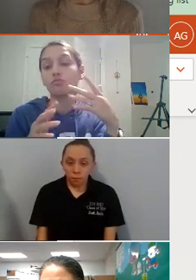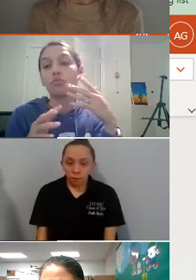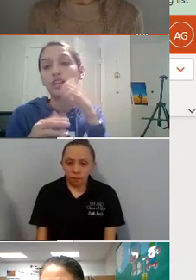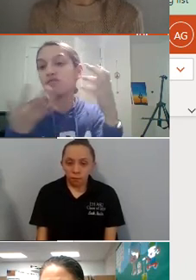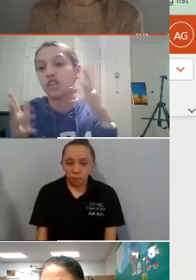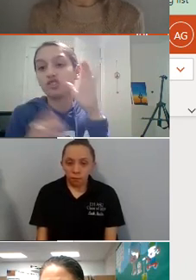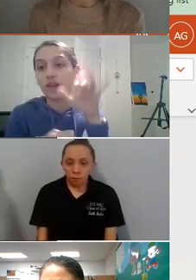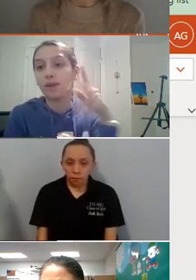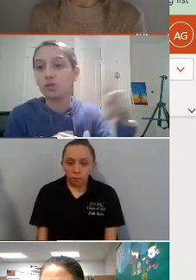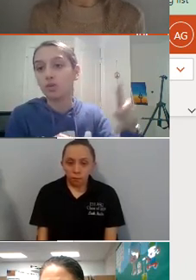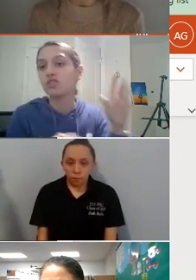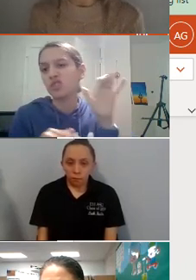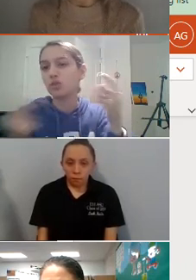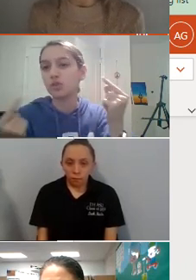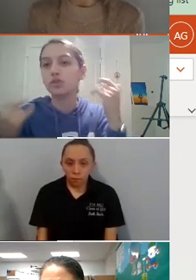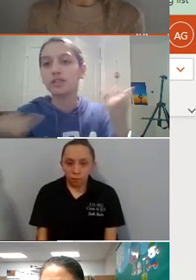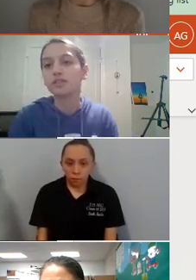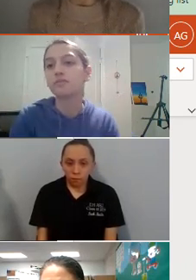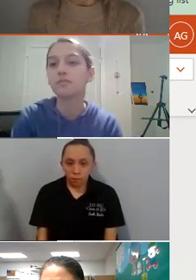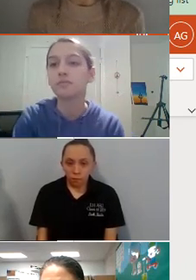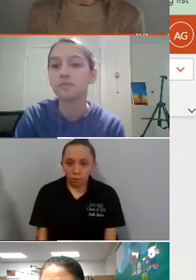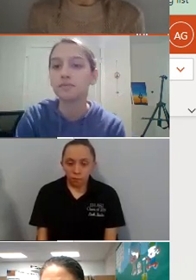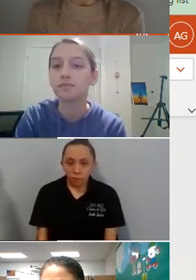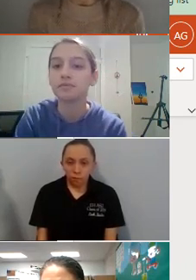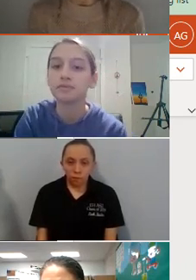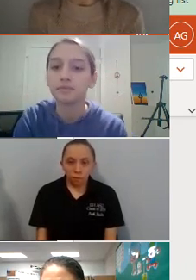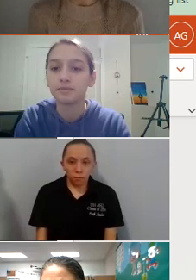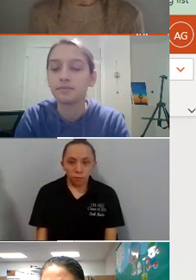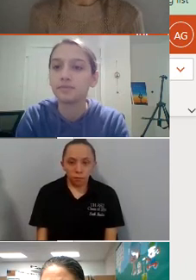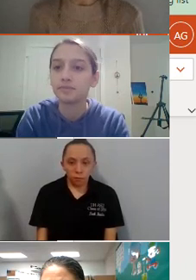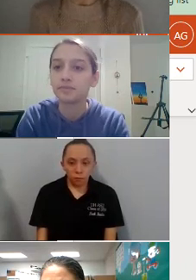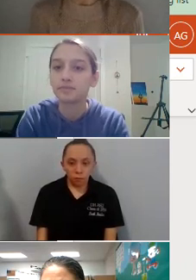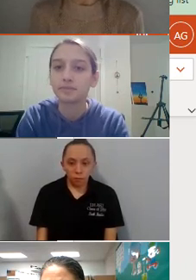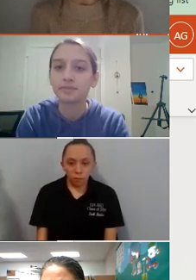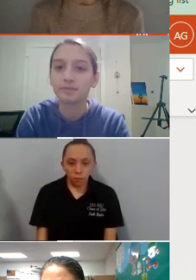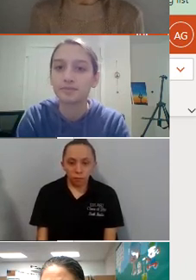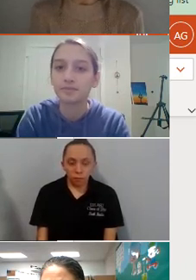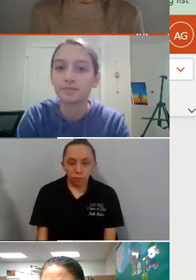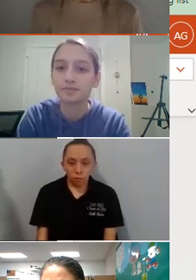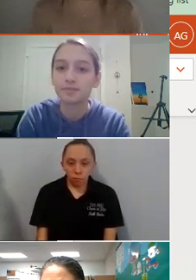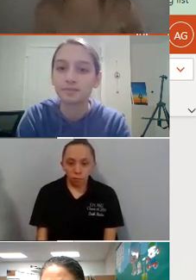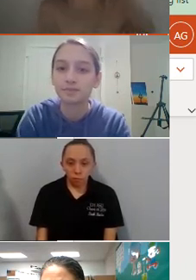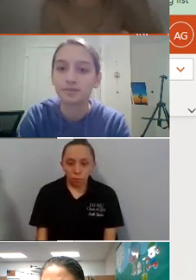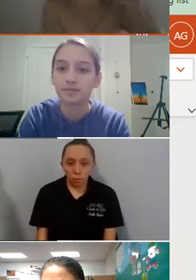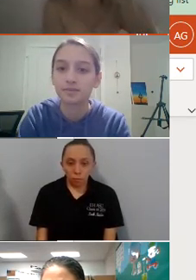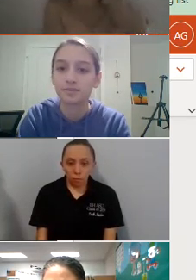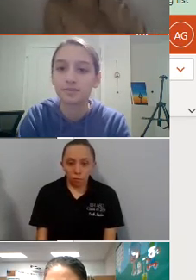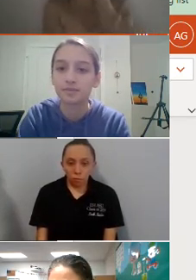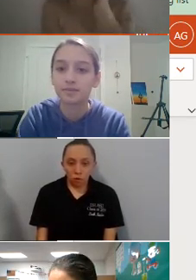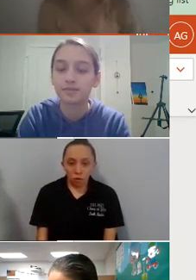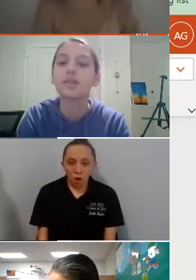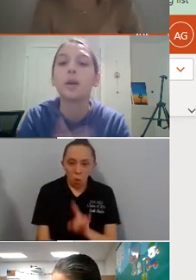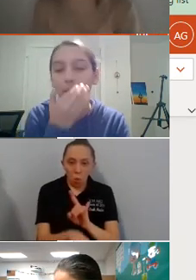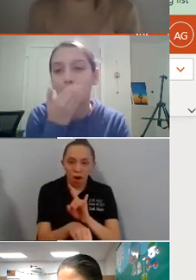just, we didn't finish that PowerPoint. So that's what we're doing now. Okay, good. Yeah, the Wi-Fi just like came back